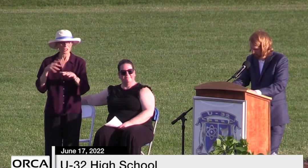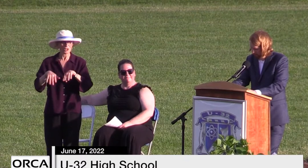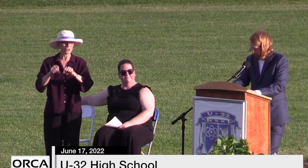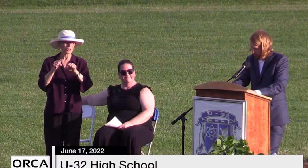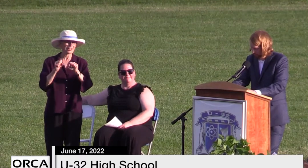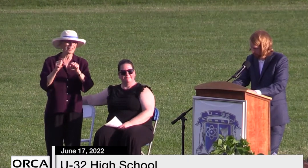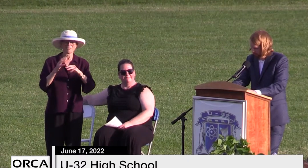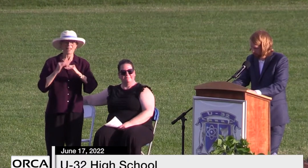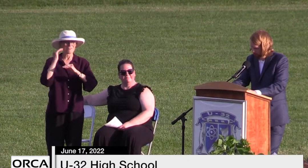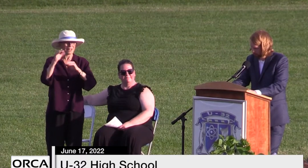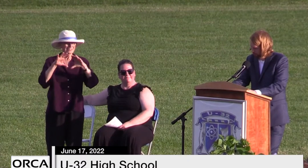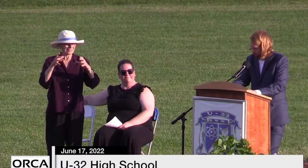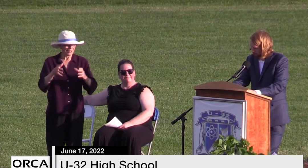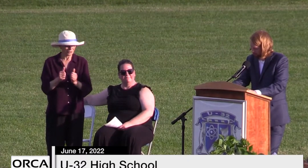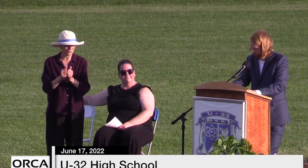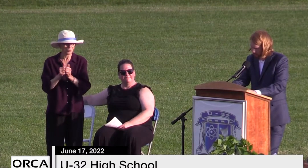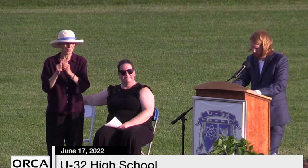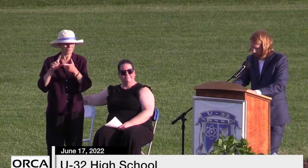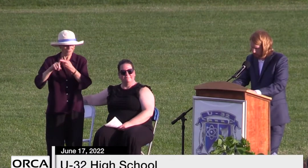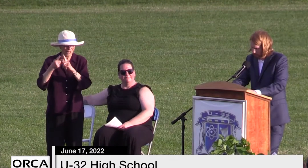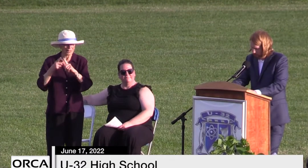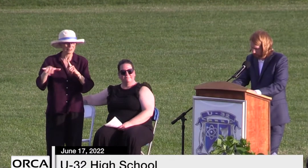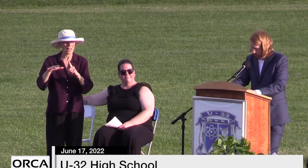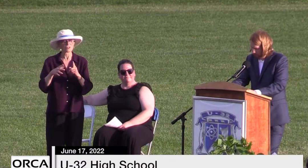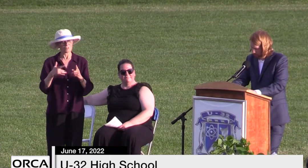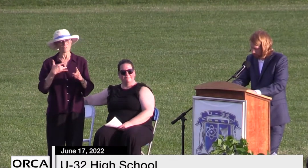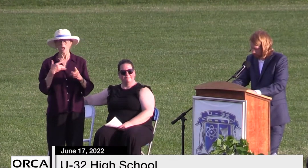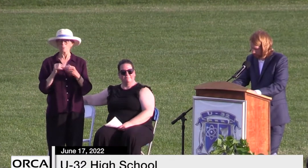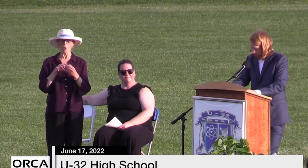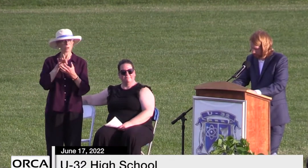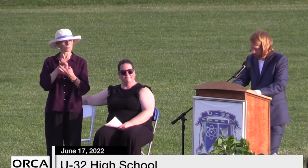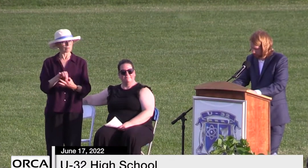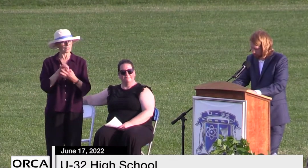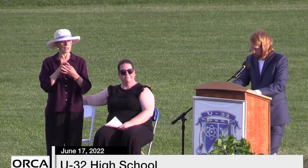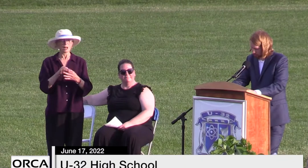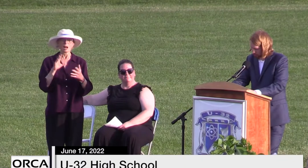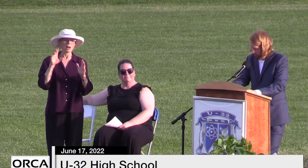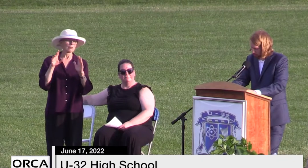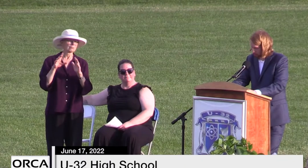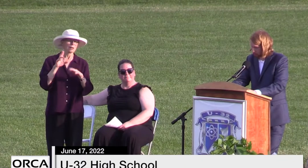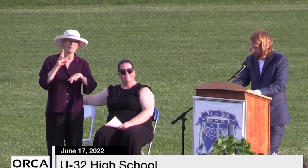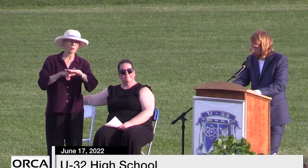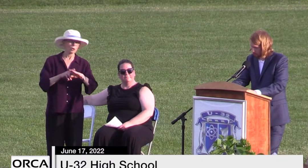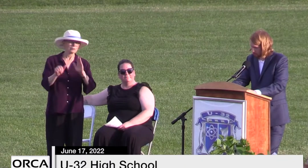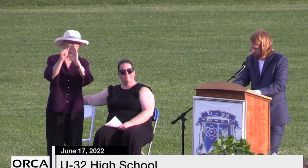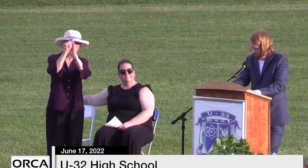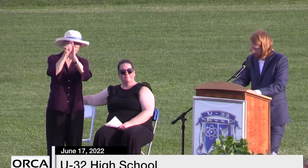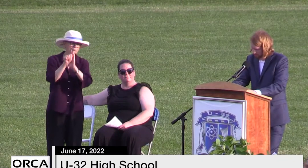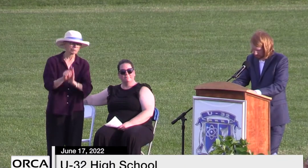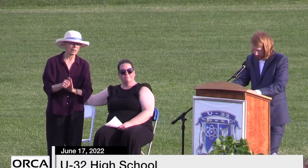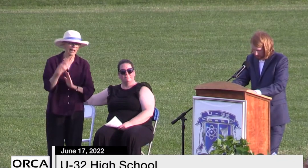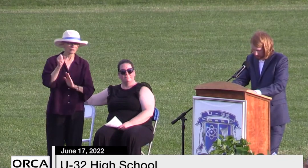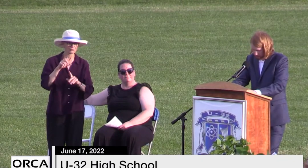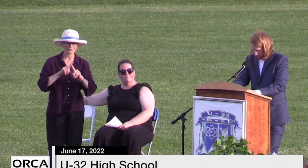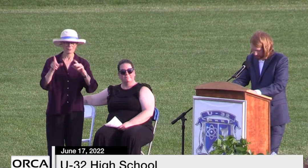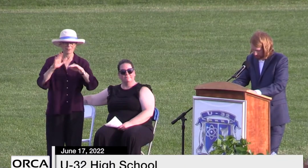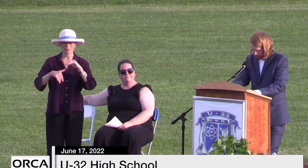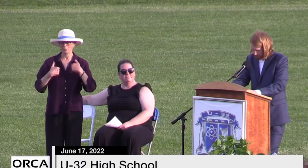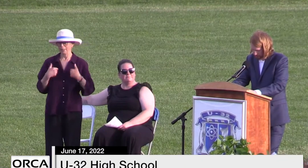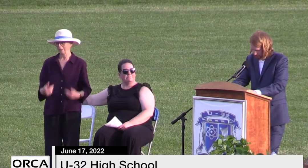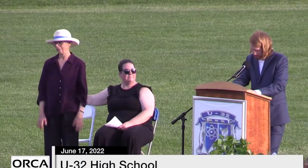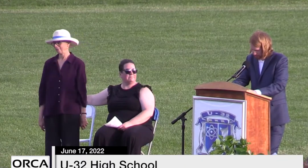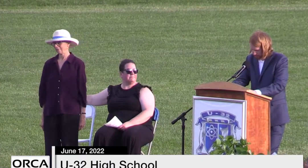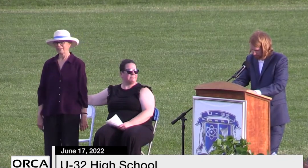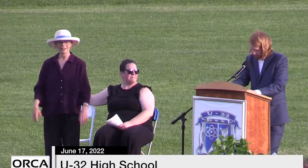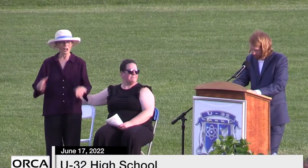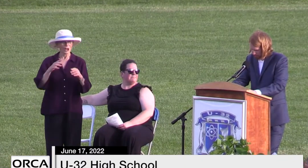with peers and started to find her spot. She, of course, got straight A's all through high school, a far cry from me. Her